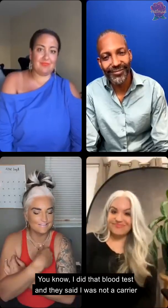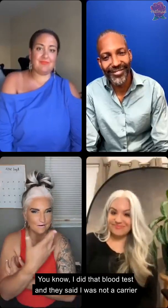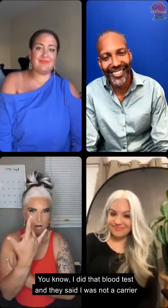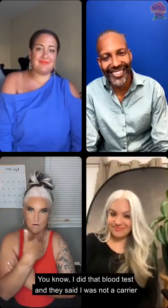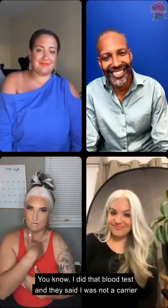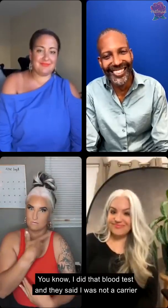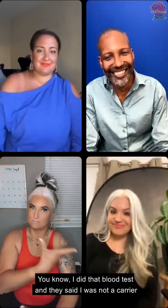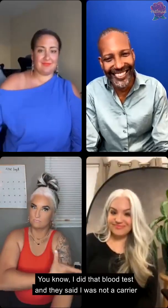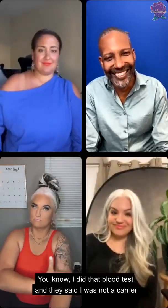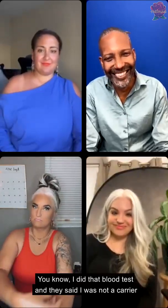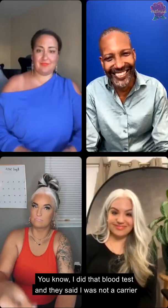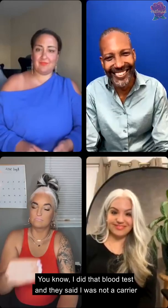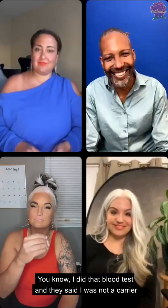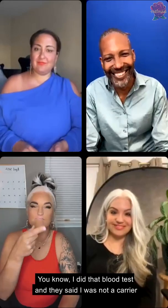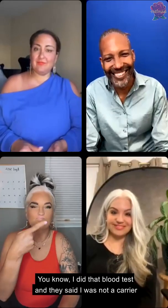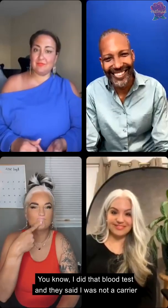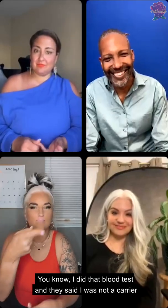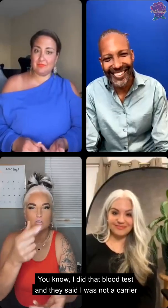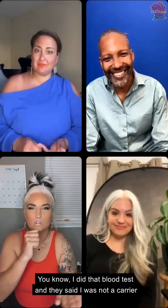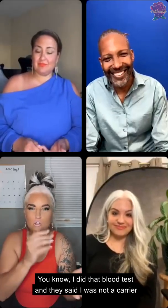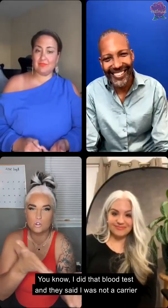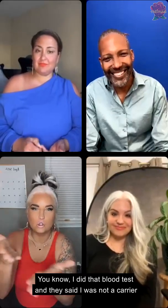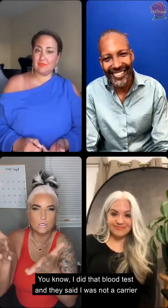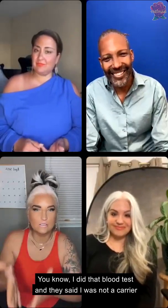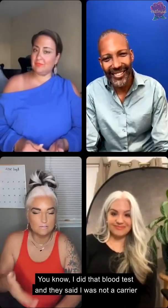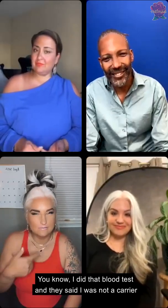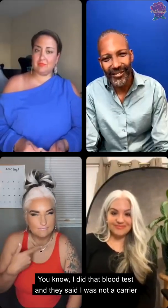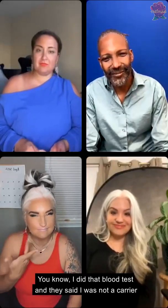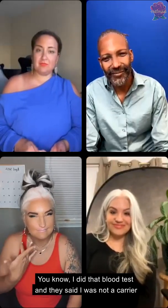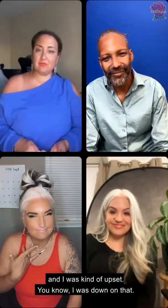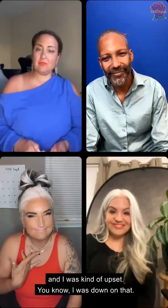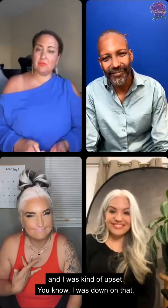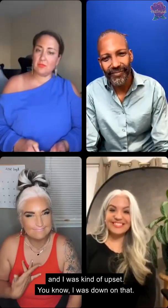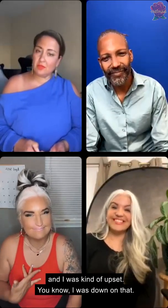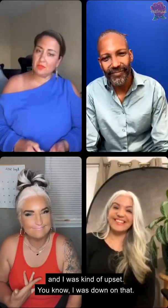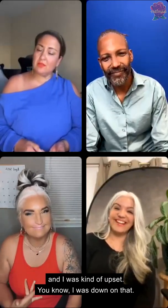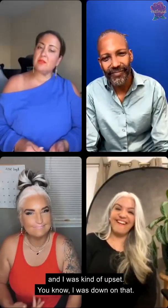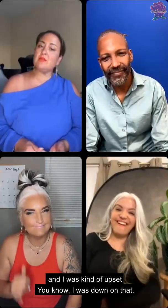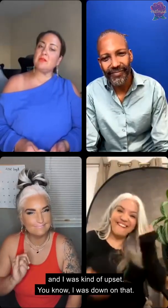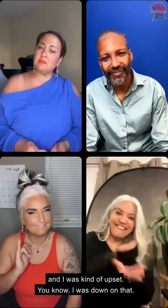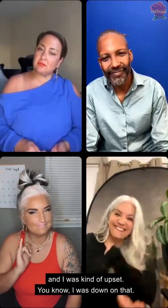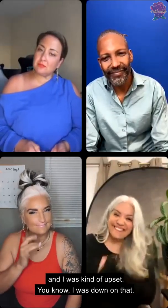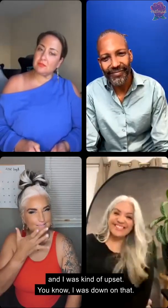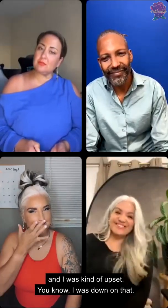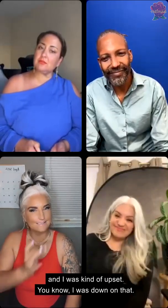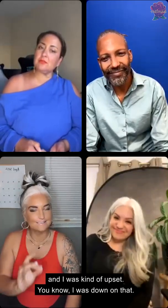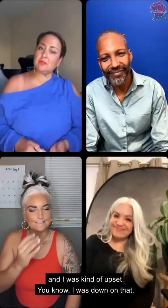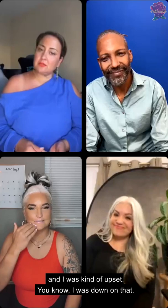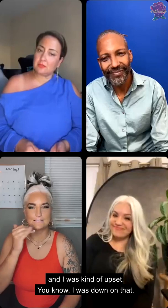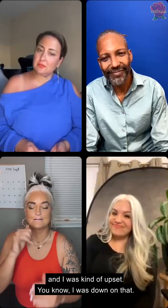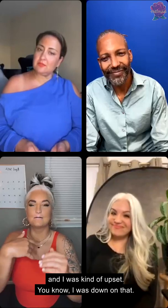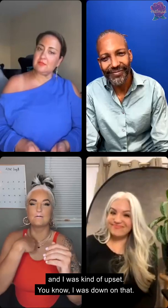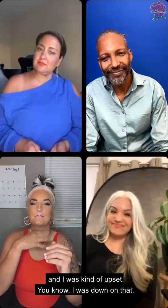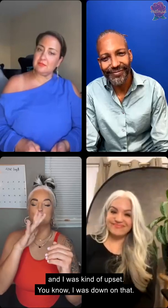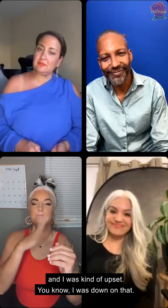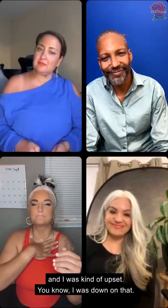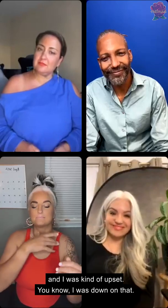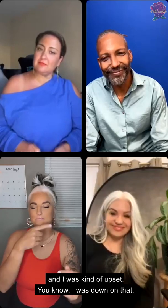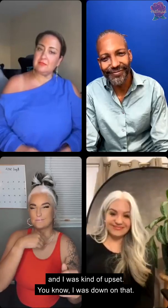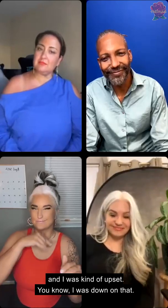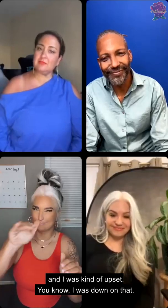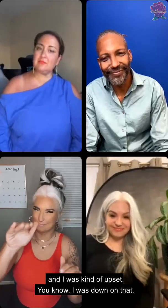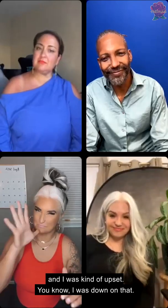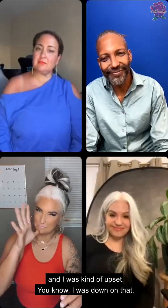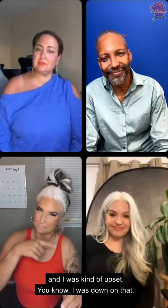it does. I did that blood test and they said I was not a carrier. And I was kind of I was down on that.